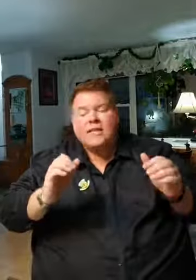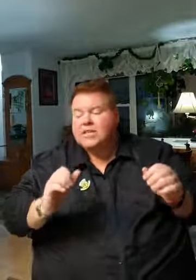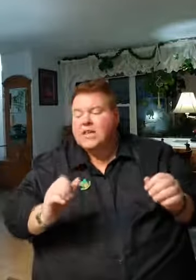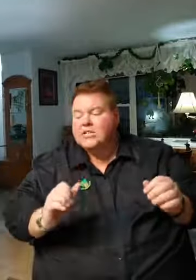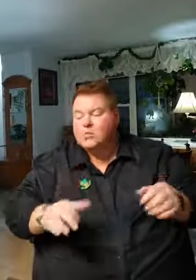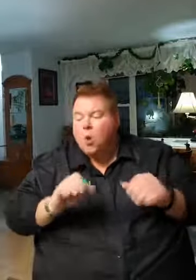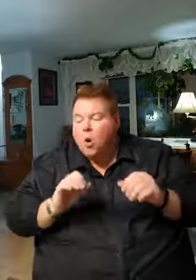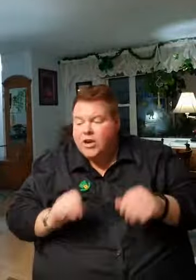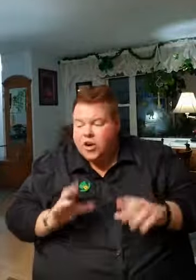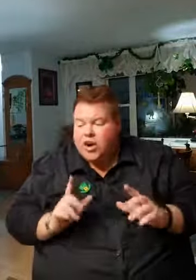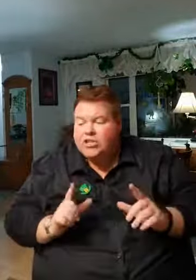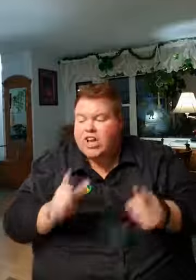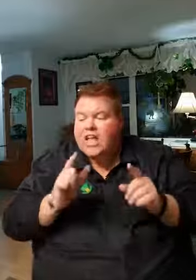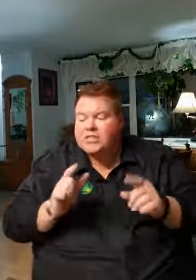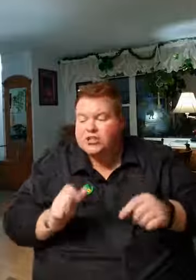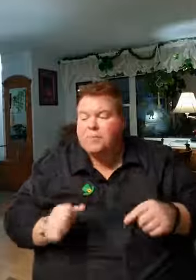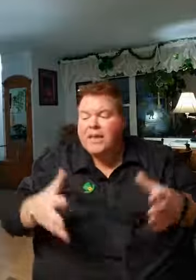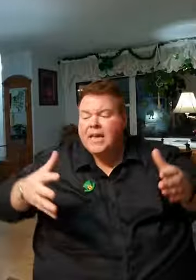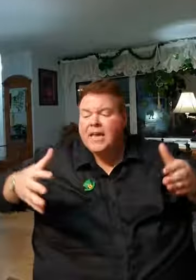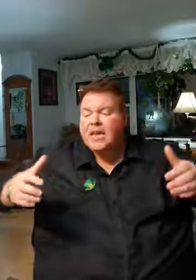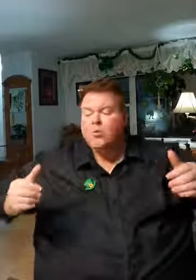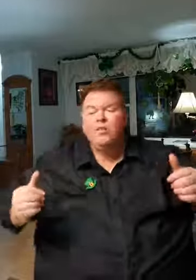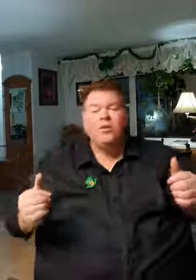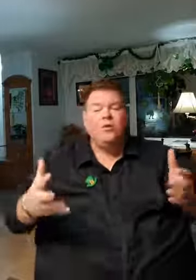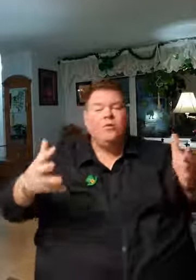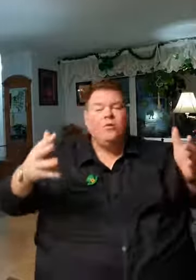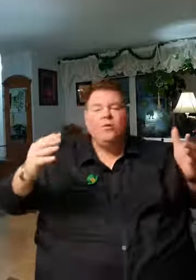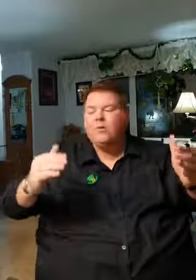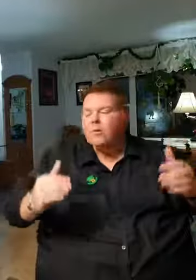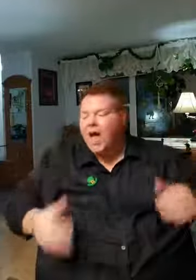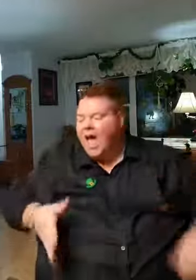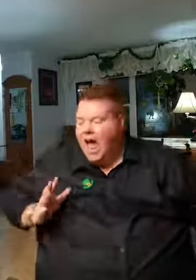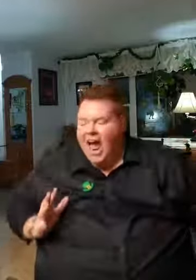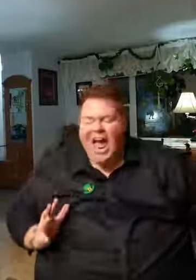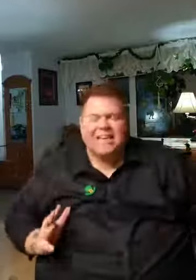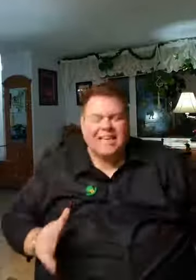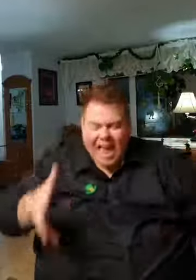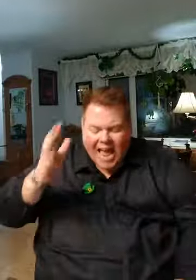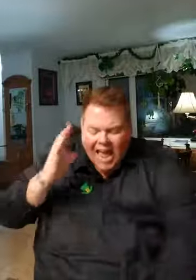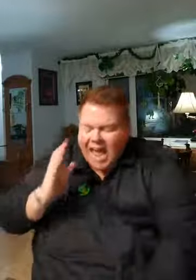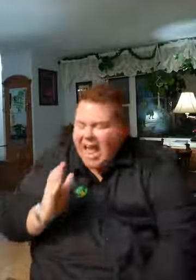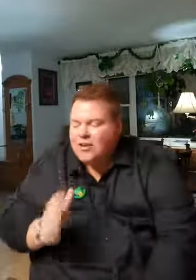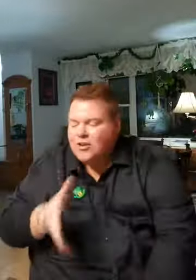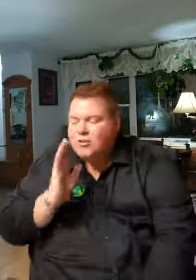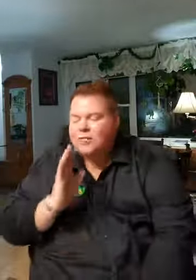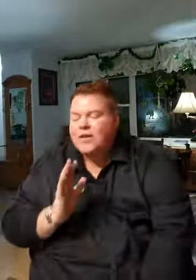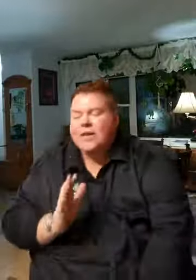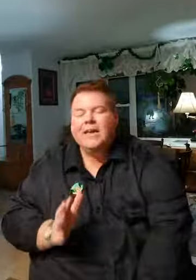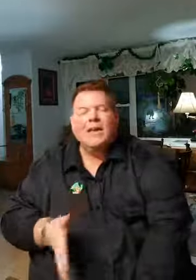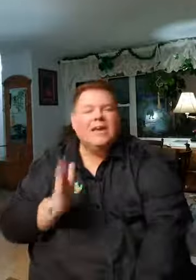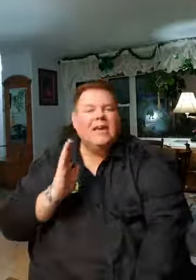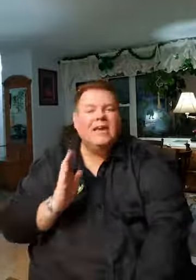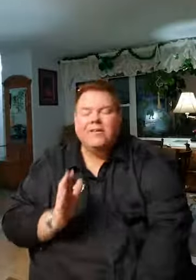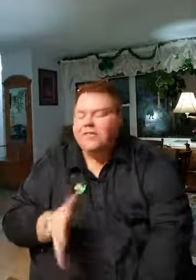restless warrior just to be with you. And can you feel the